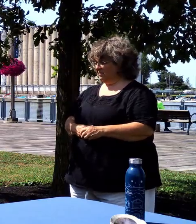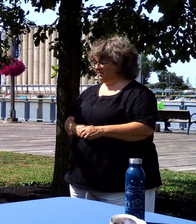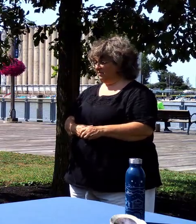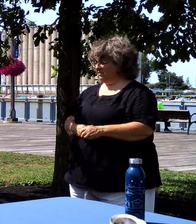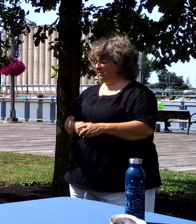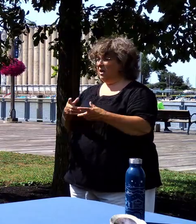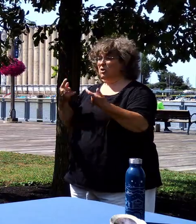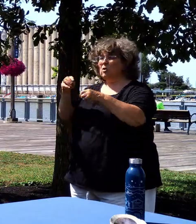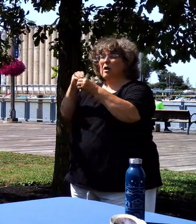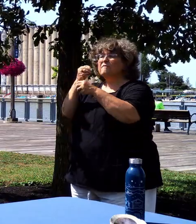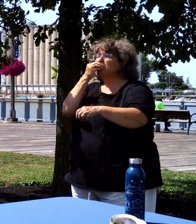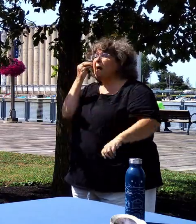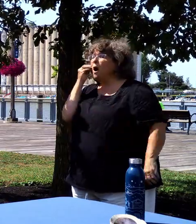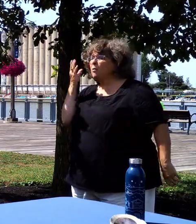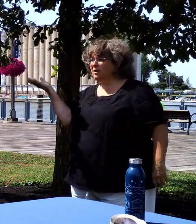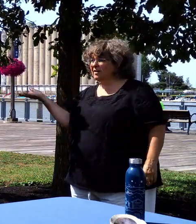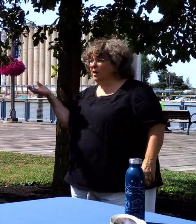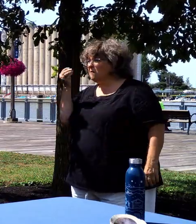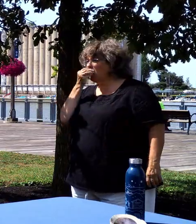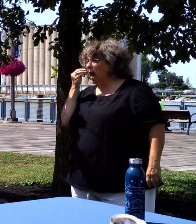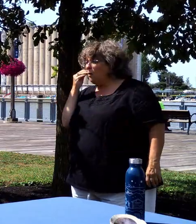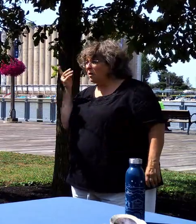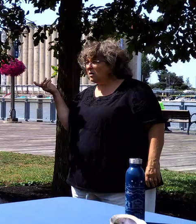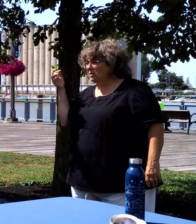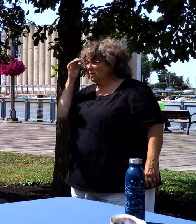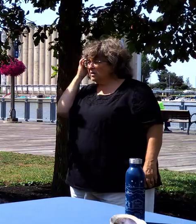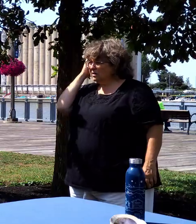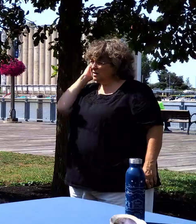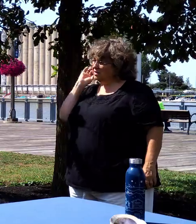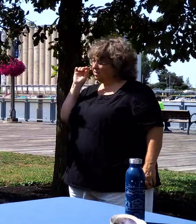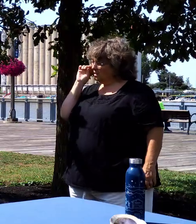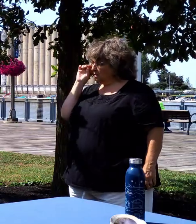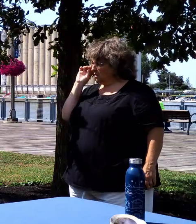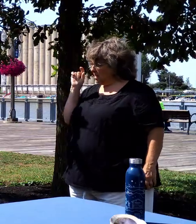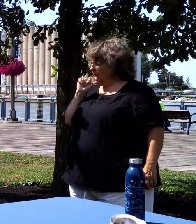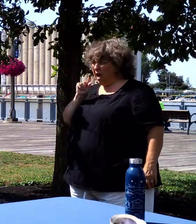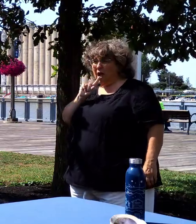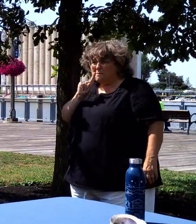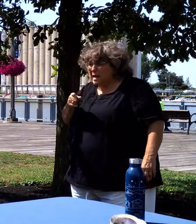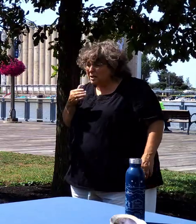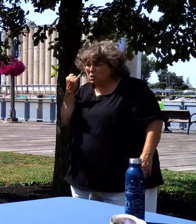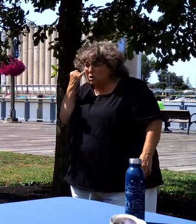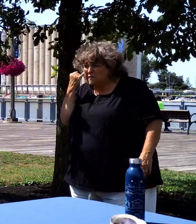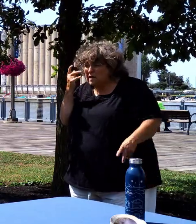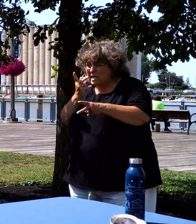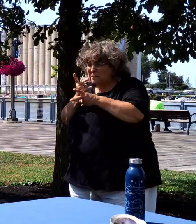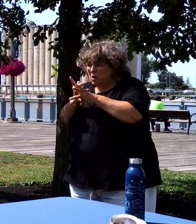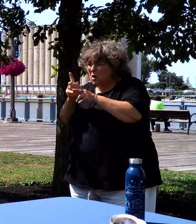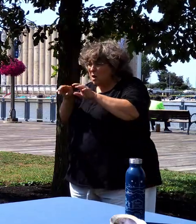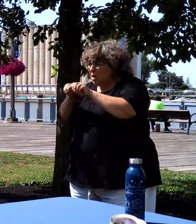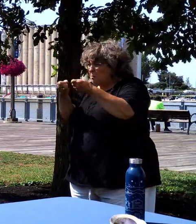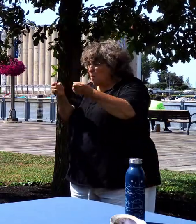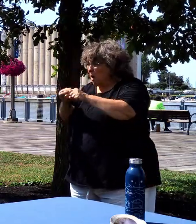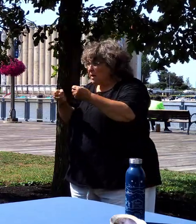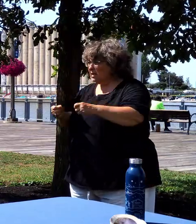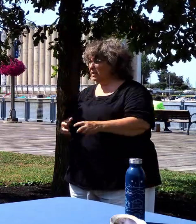I tried to make a flower. I'm not sure how well it's going. It keeps trying to fall